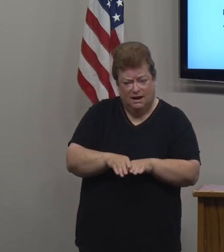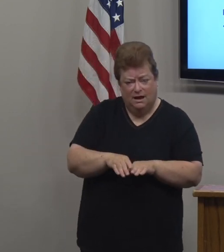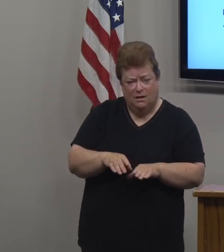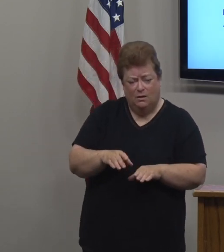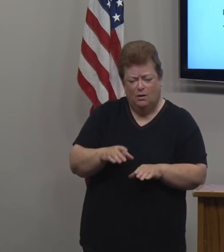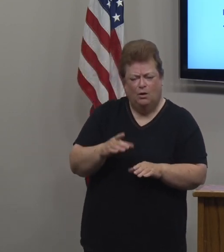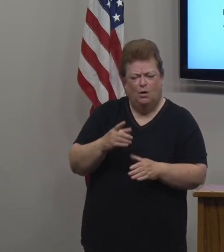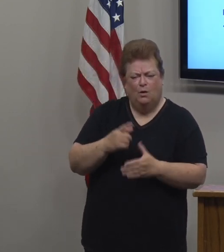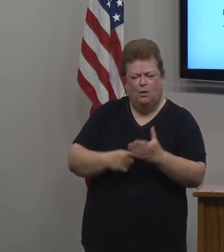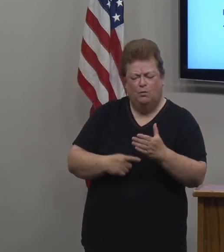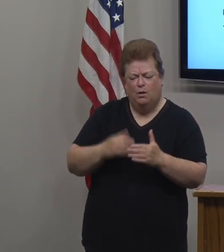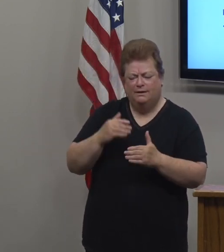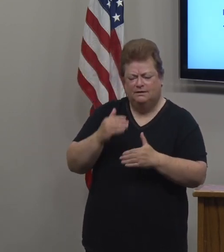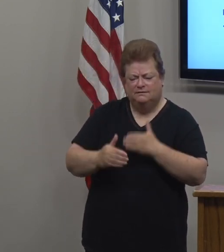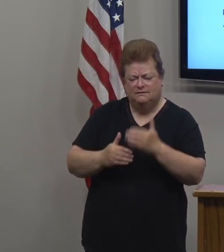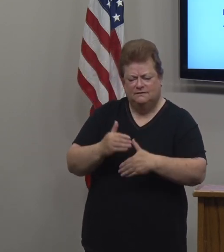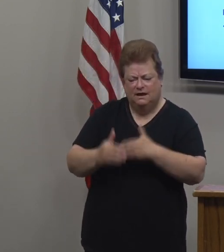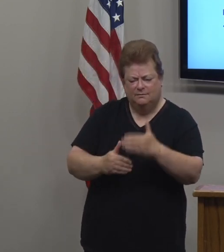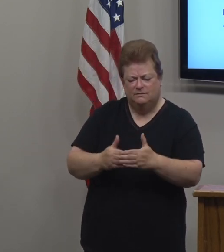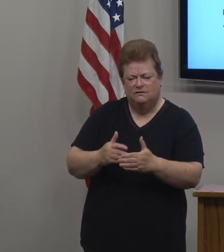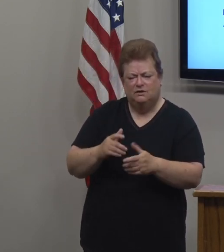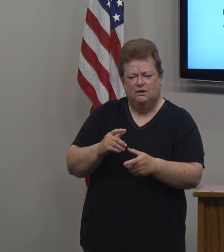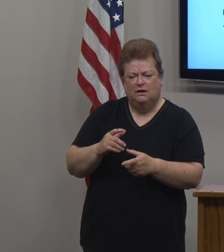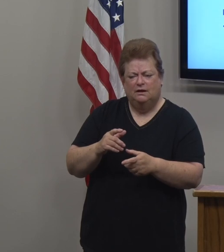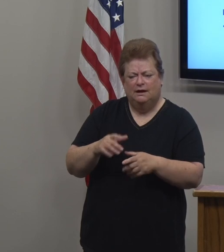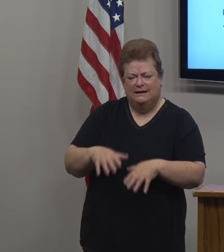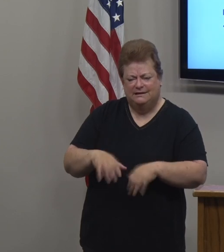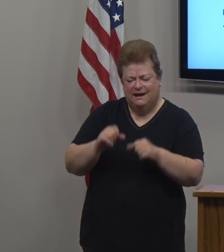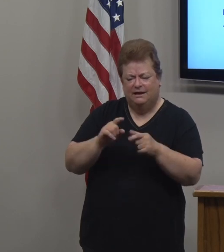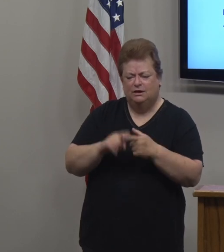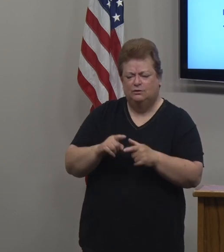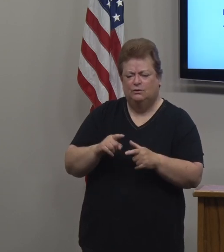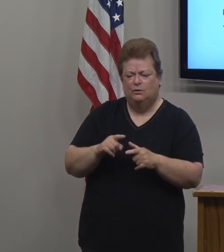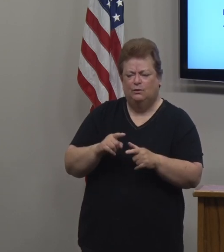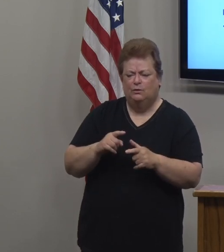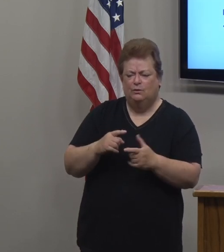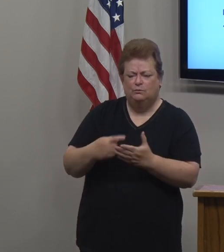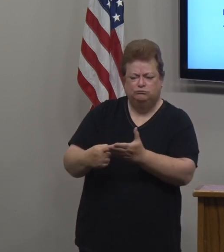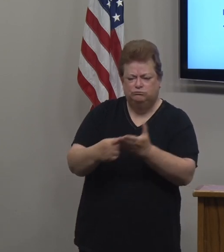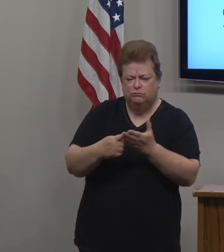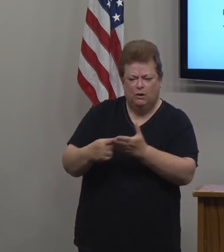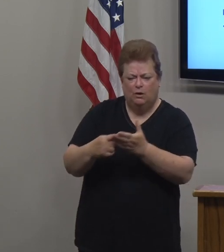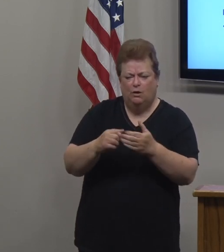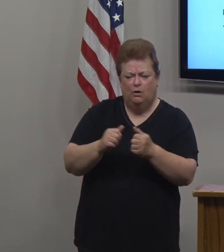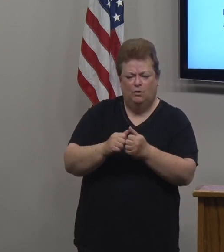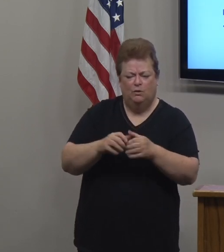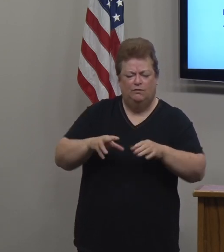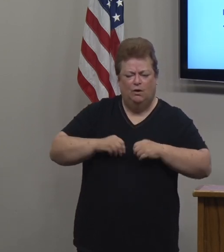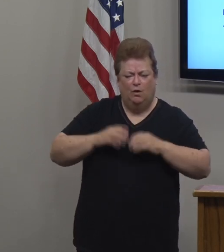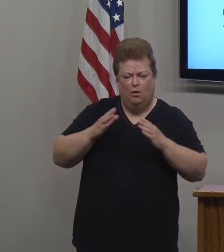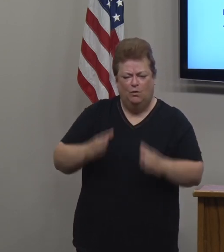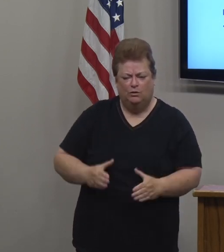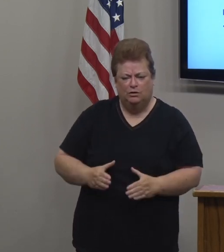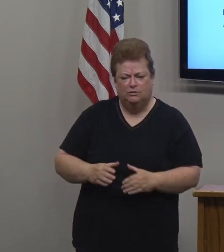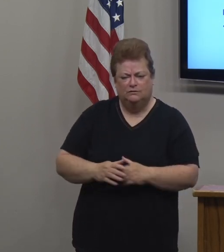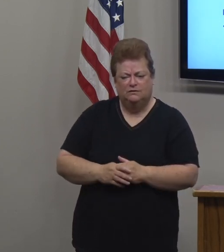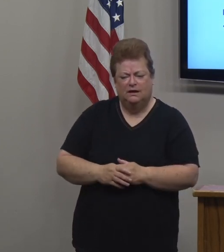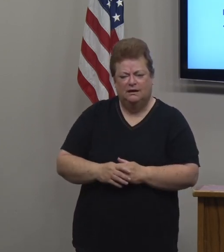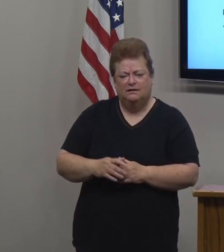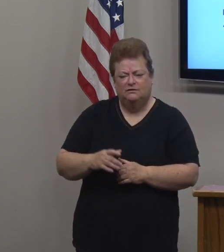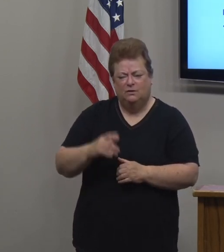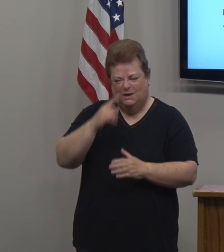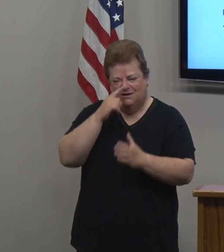being taken to, you know, talk with the owners of the bars in the rail yard to investigate that photo that was seen?